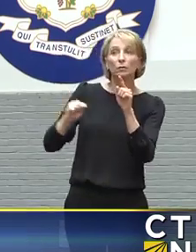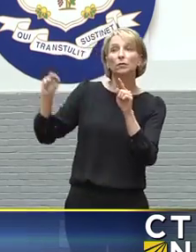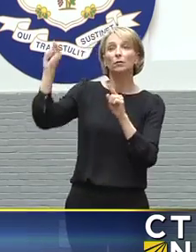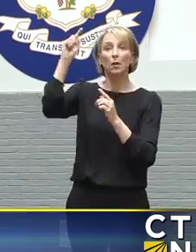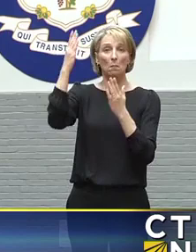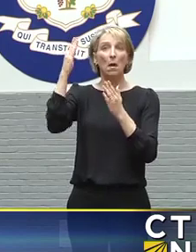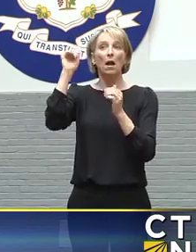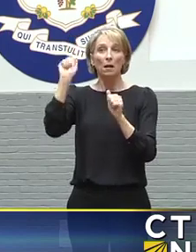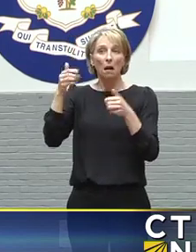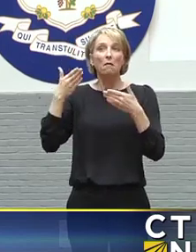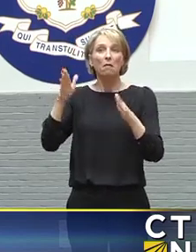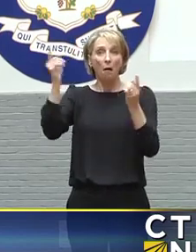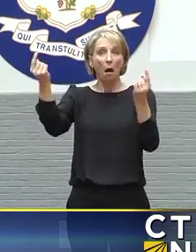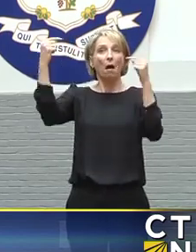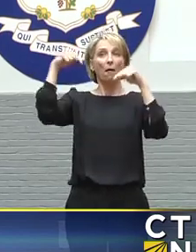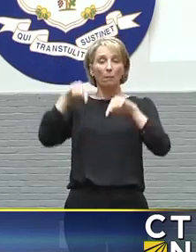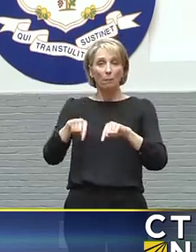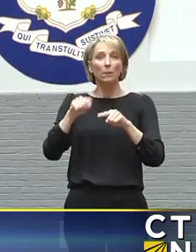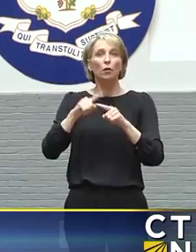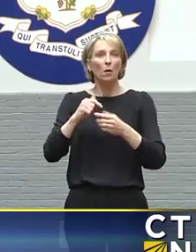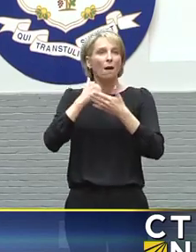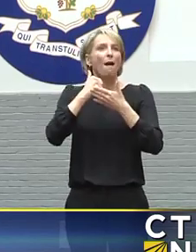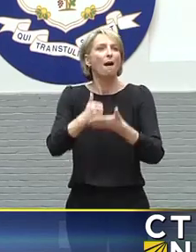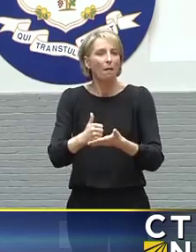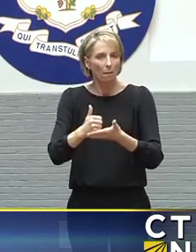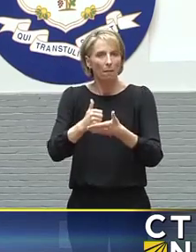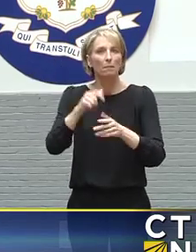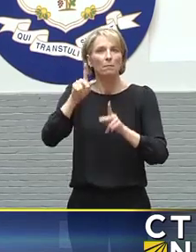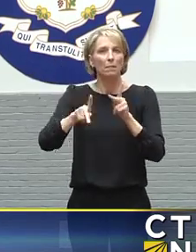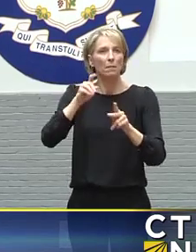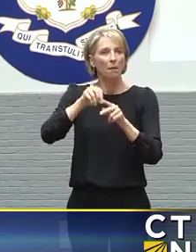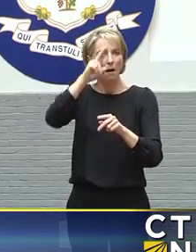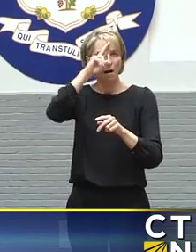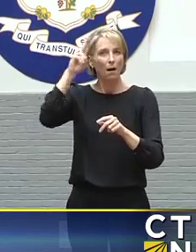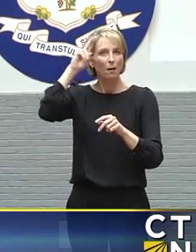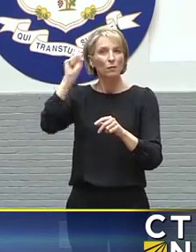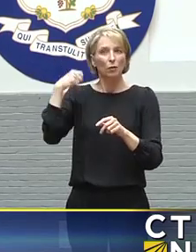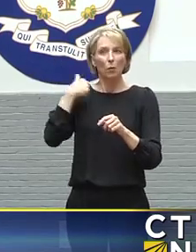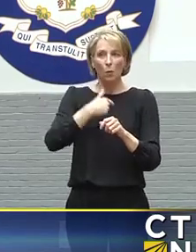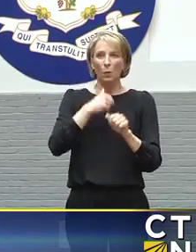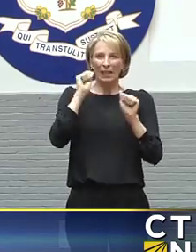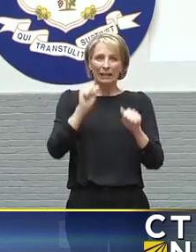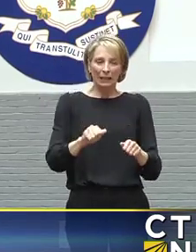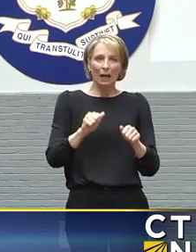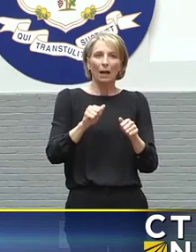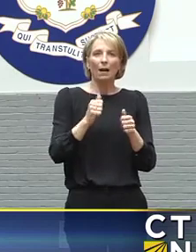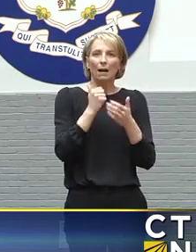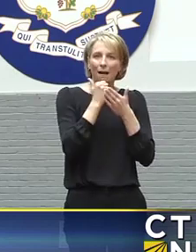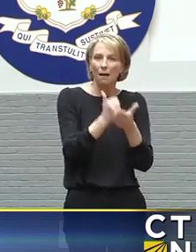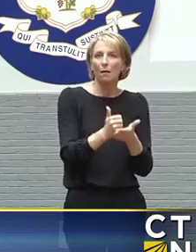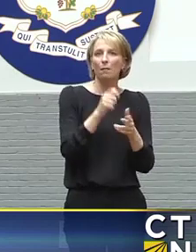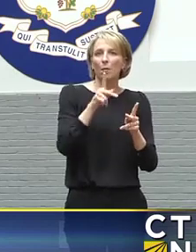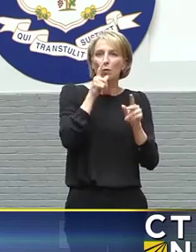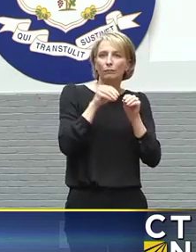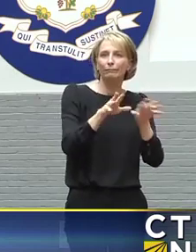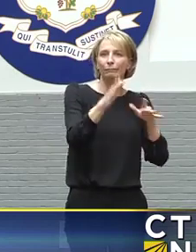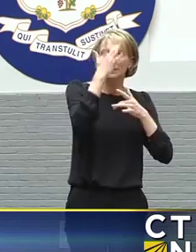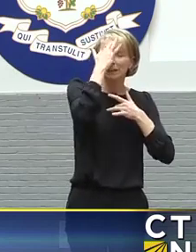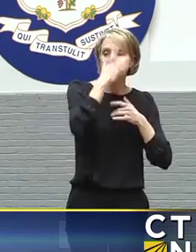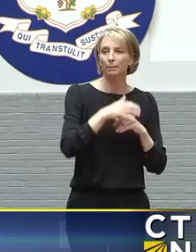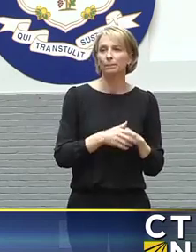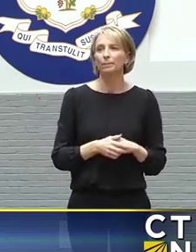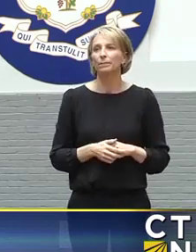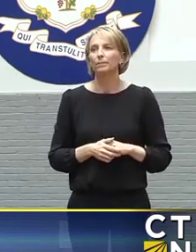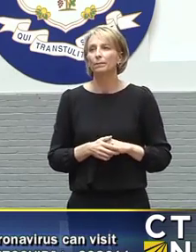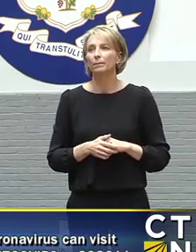they can come and make sure that we have the people power we need to take on COVID-19. I want to say,